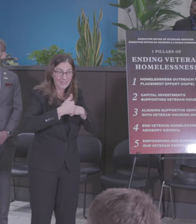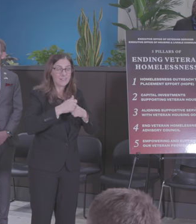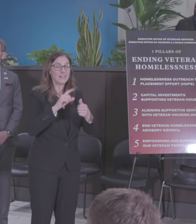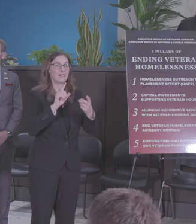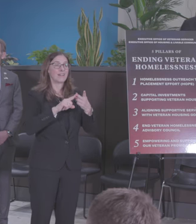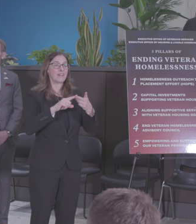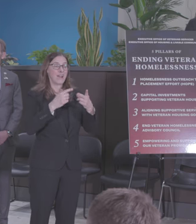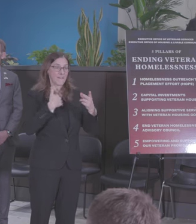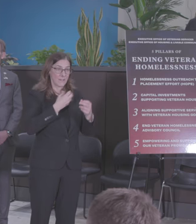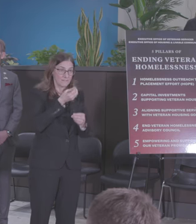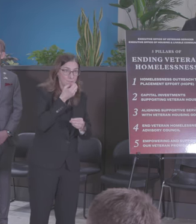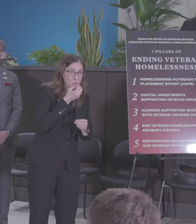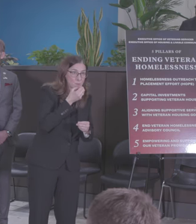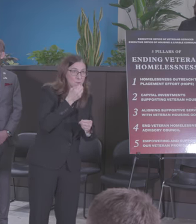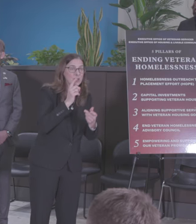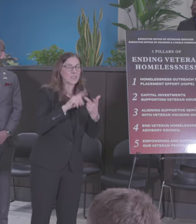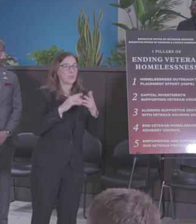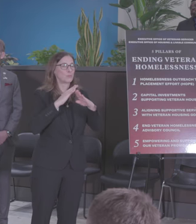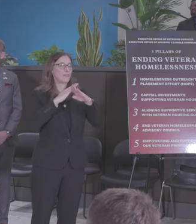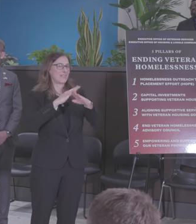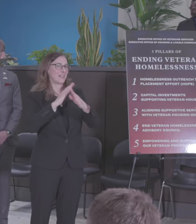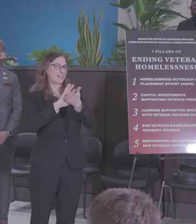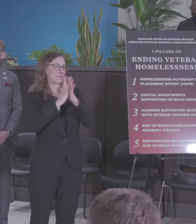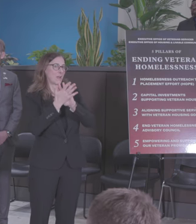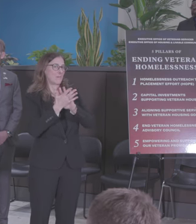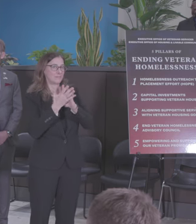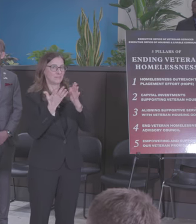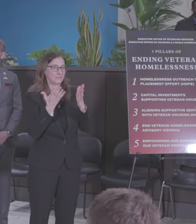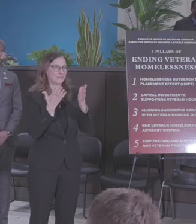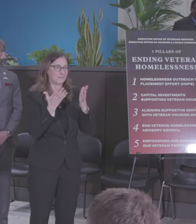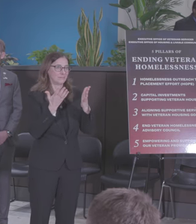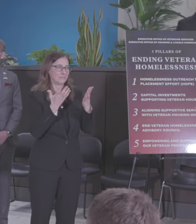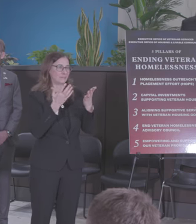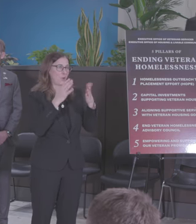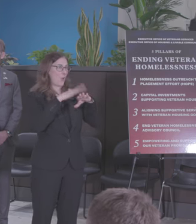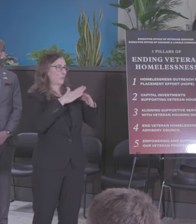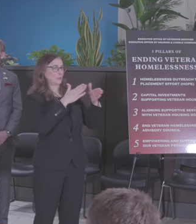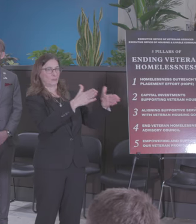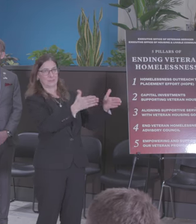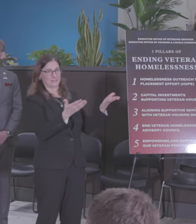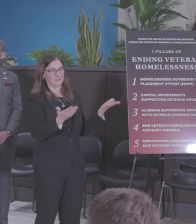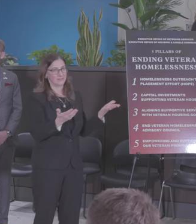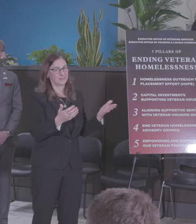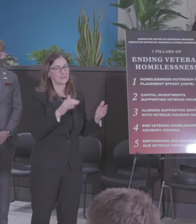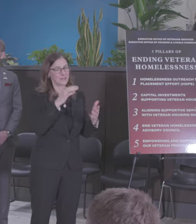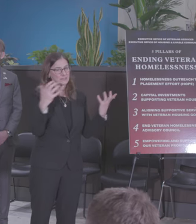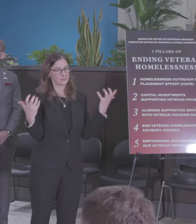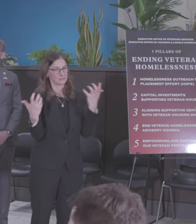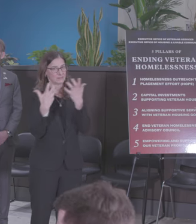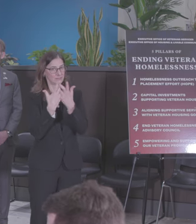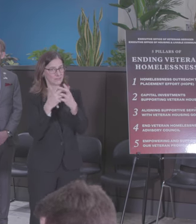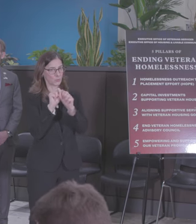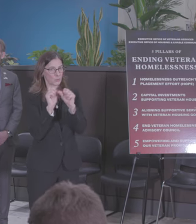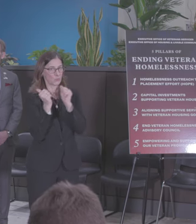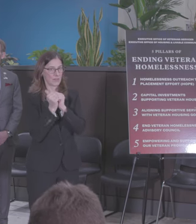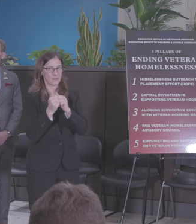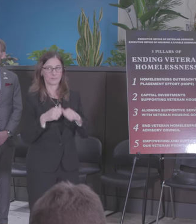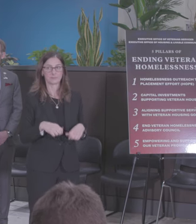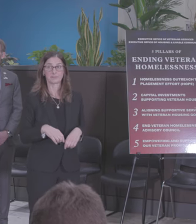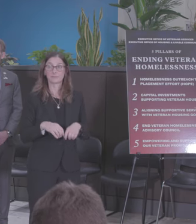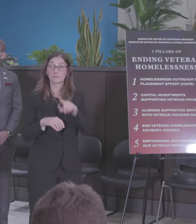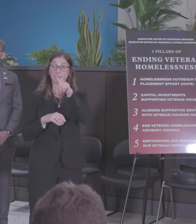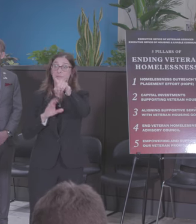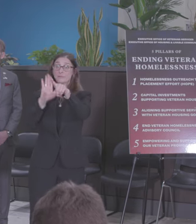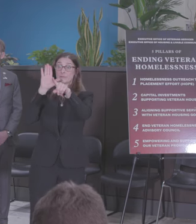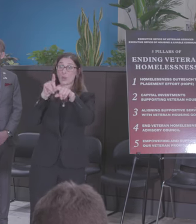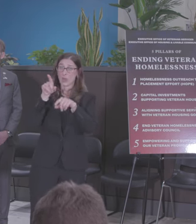So we offer those services right now. It's about aligning them more appropriately with our goals in this campaign. Mr. Secretary, you mentioned the survey